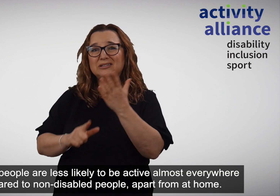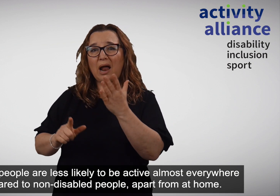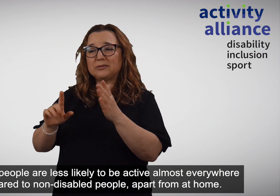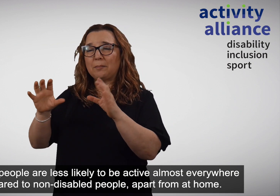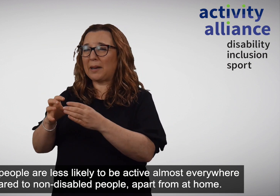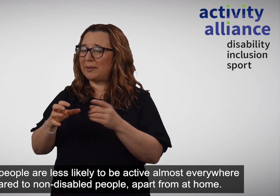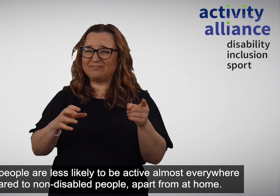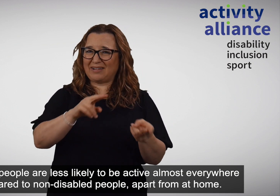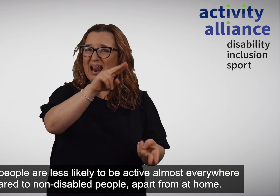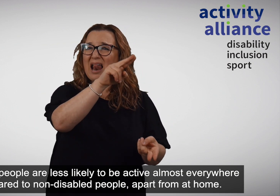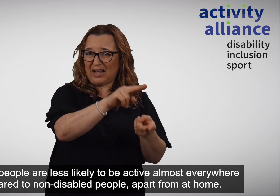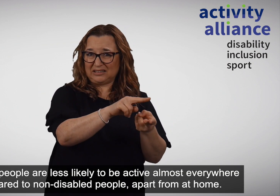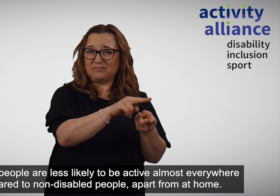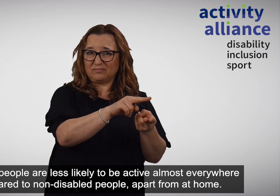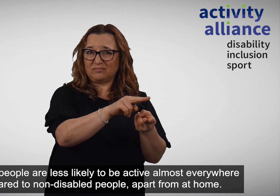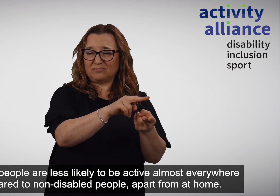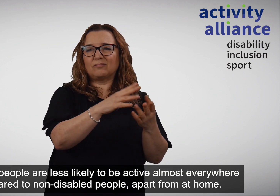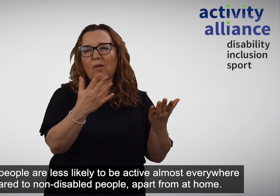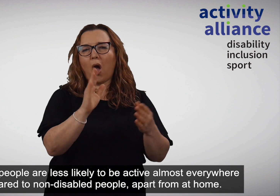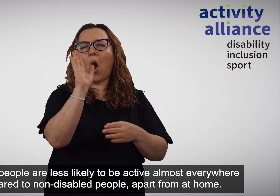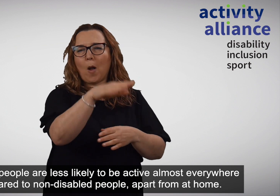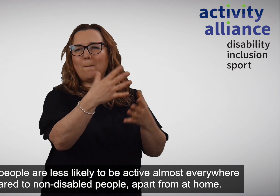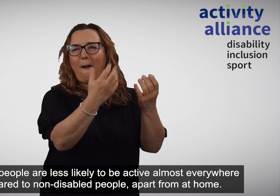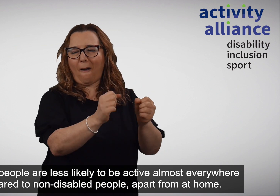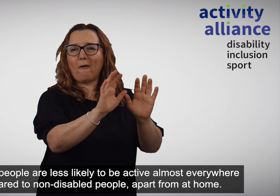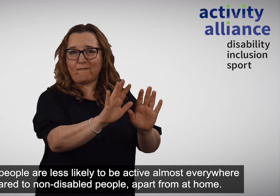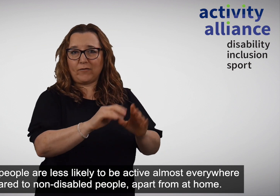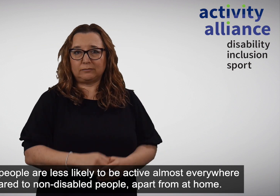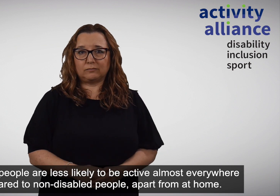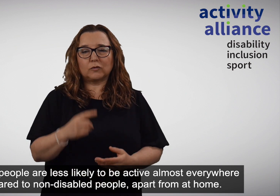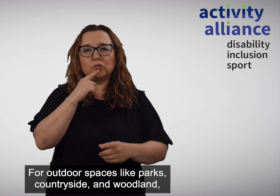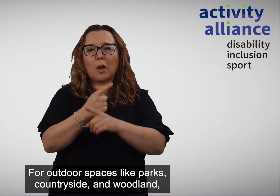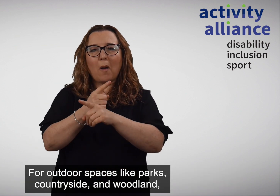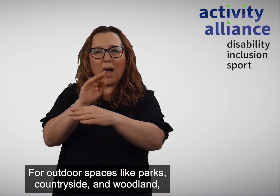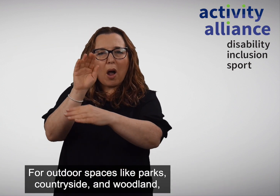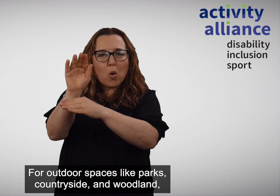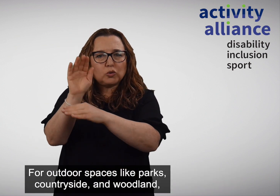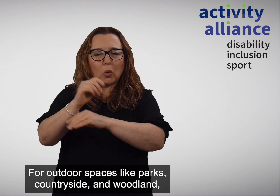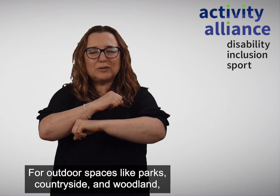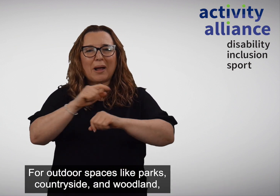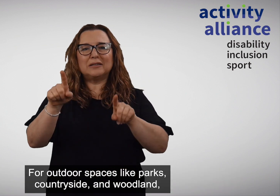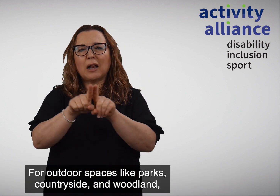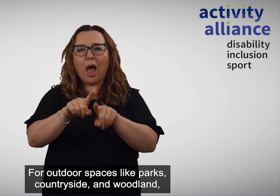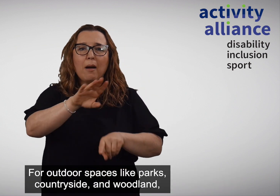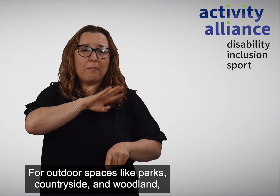people, apart from at home. For outdoor spaces like